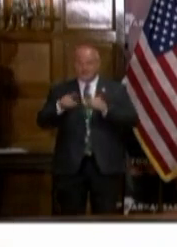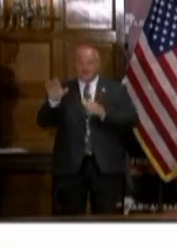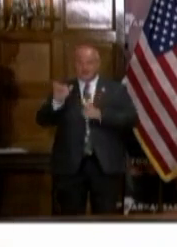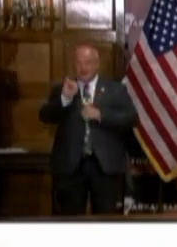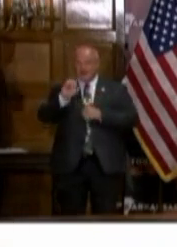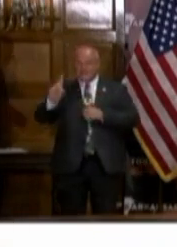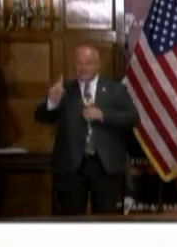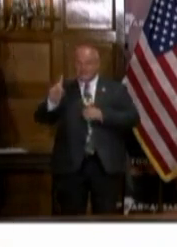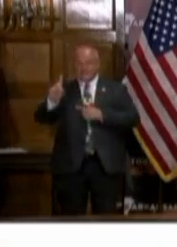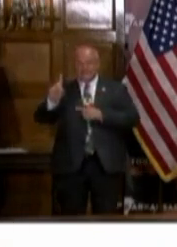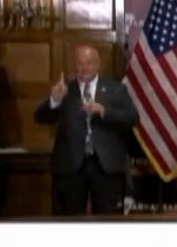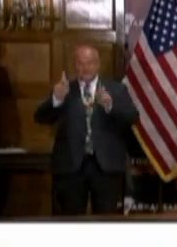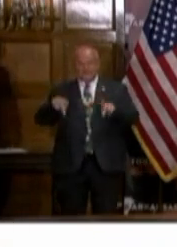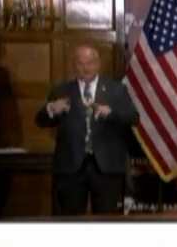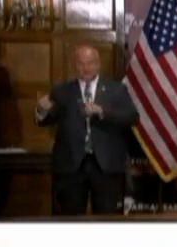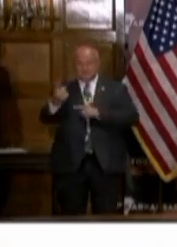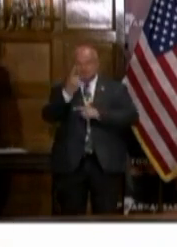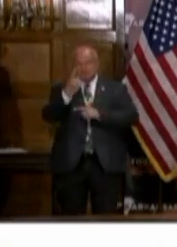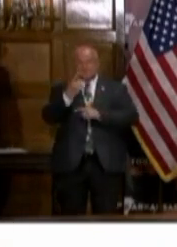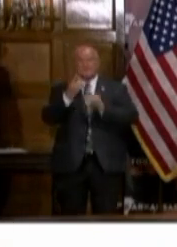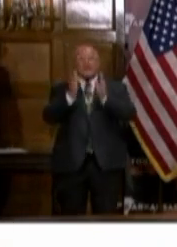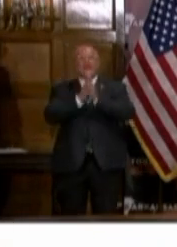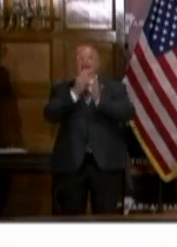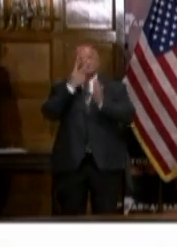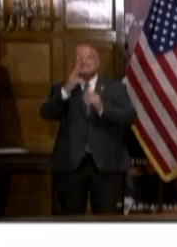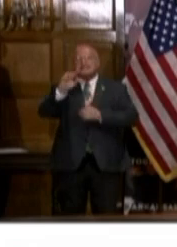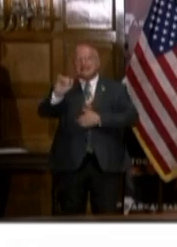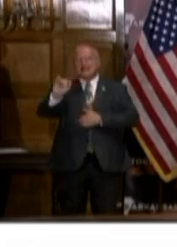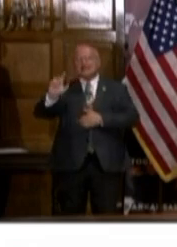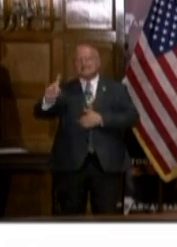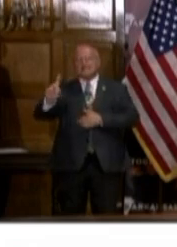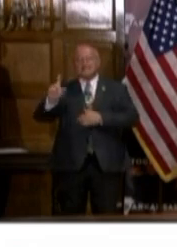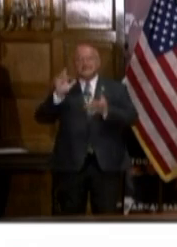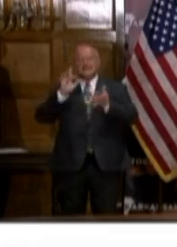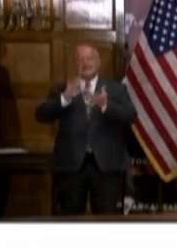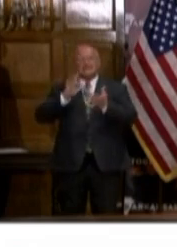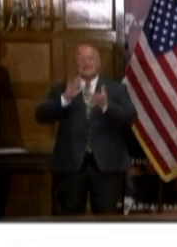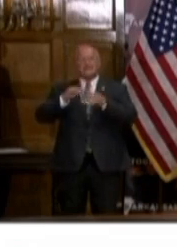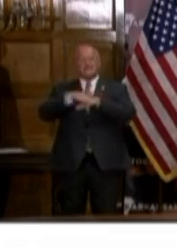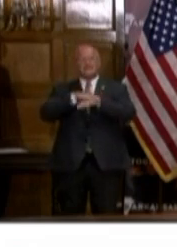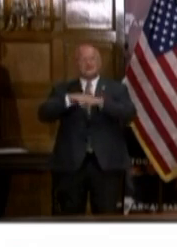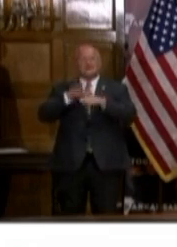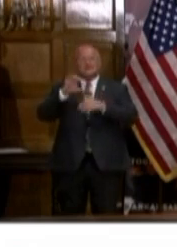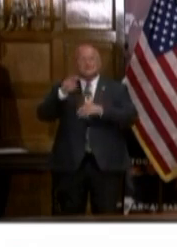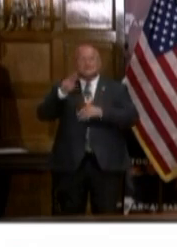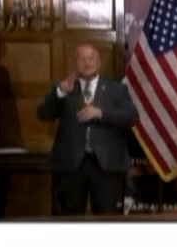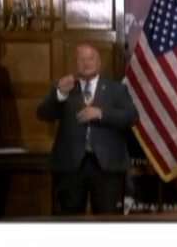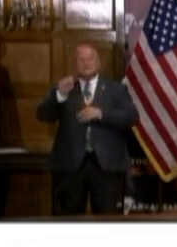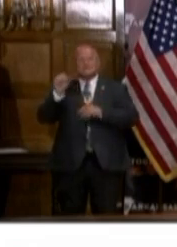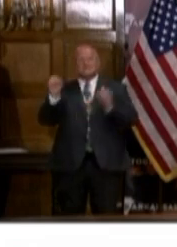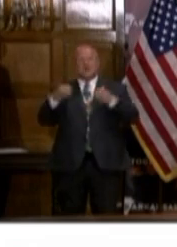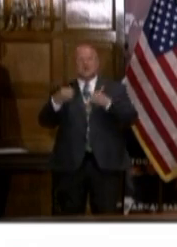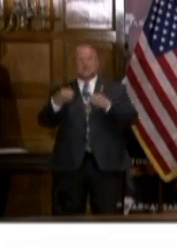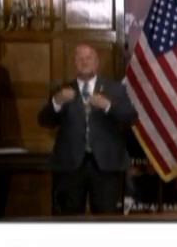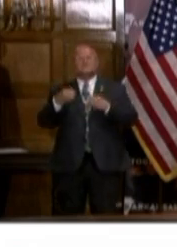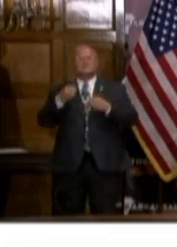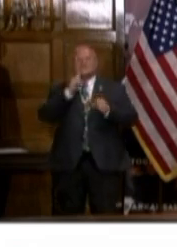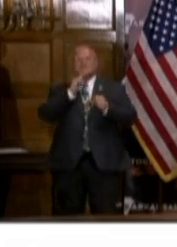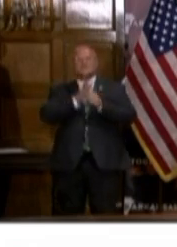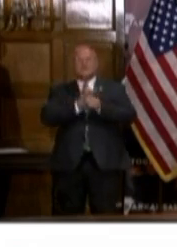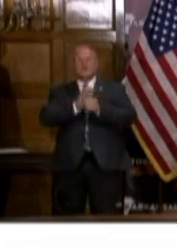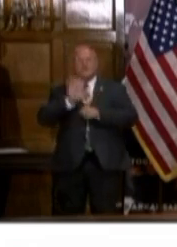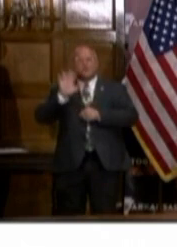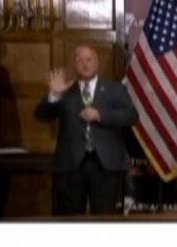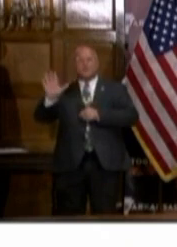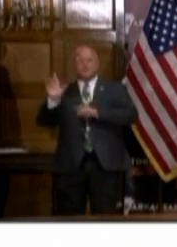their identity, you may ask to see their ID and contact the local census office to confirm their assignment to your